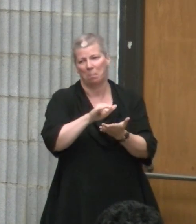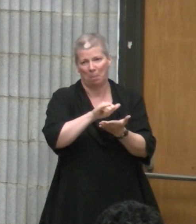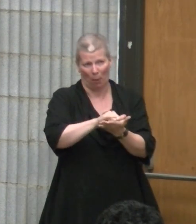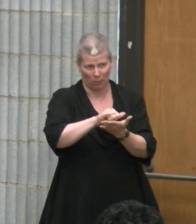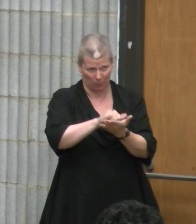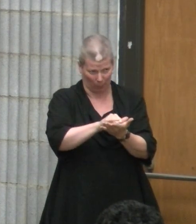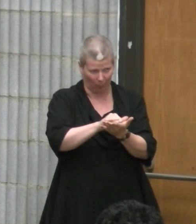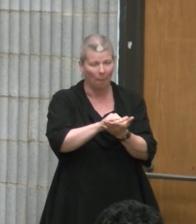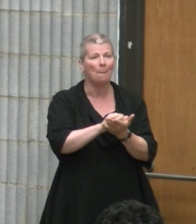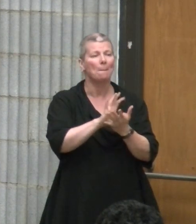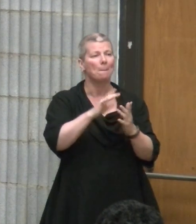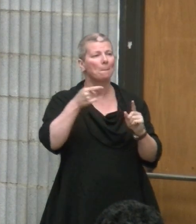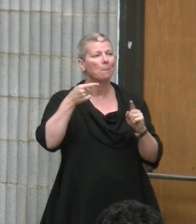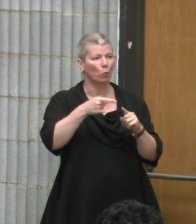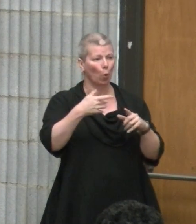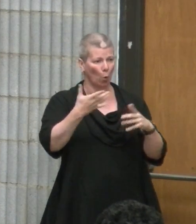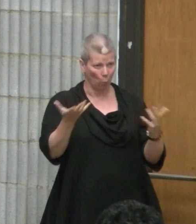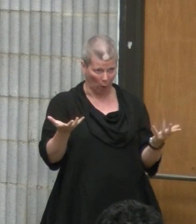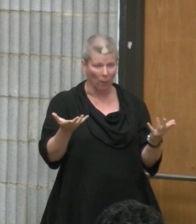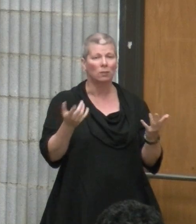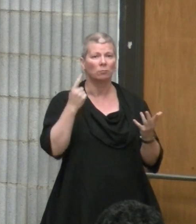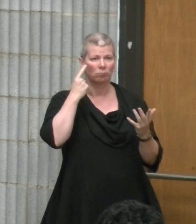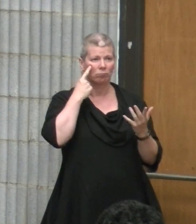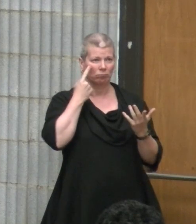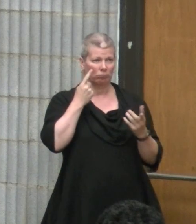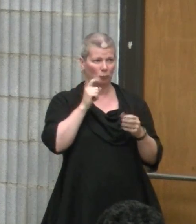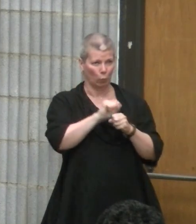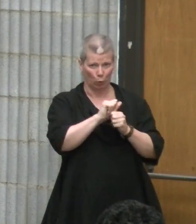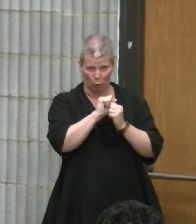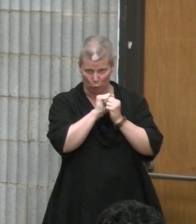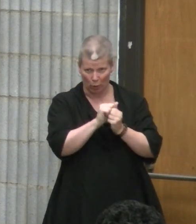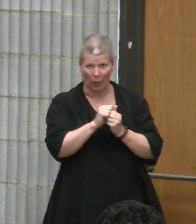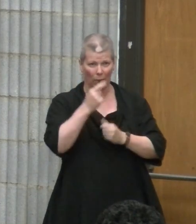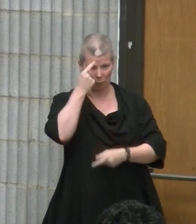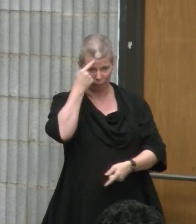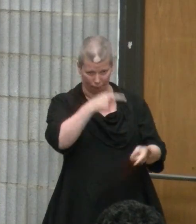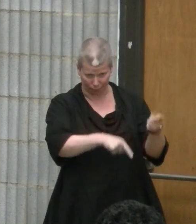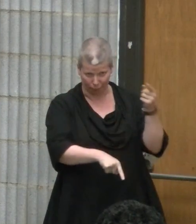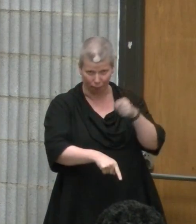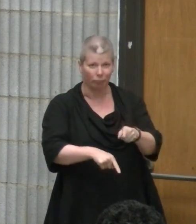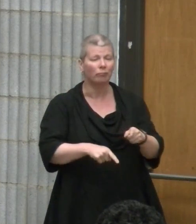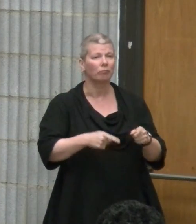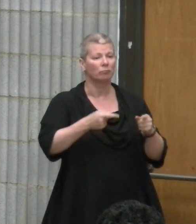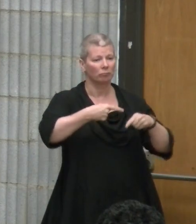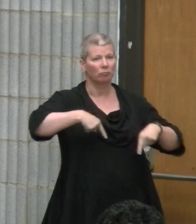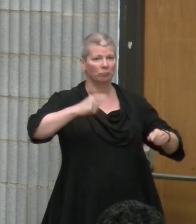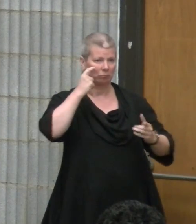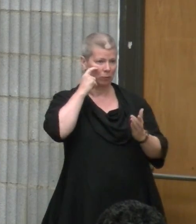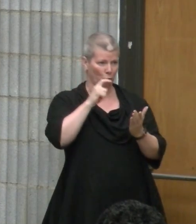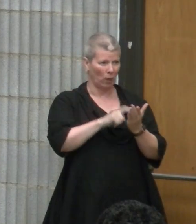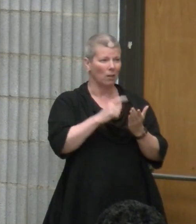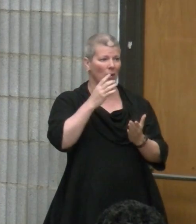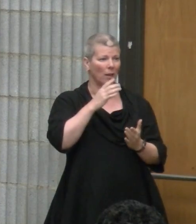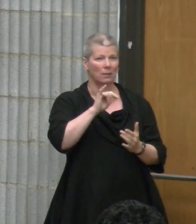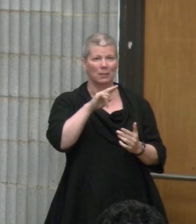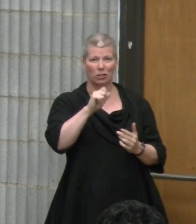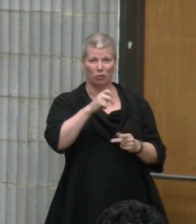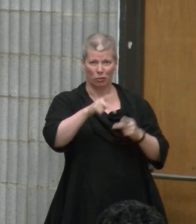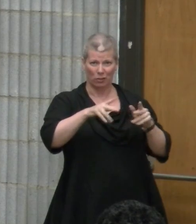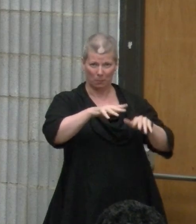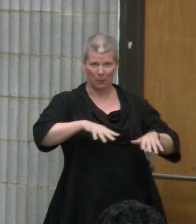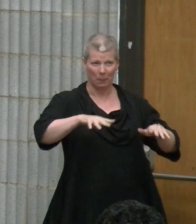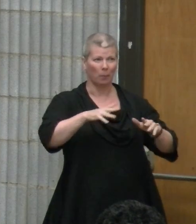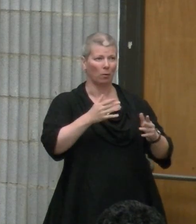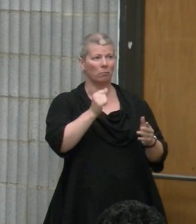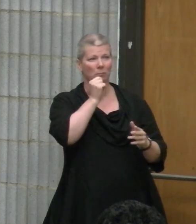equity. As settlers on the Credit River, we directly benefit from the colonization and genocide of the Indigenous people of this land. In